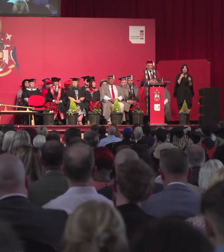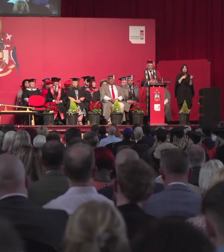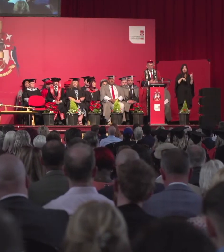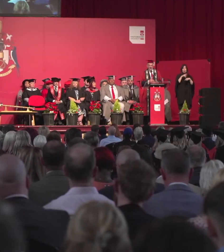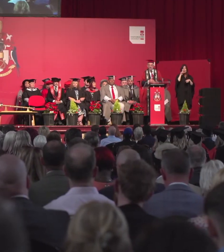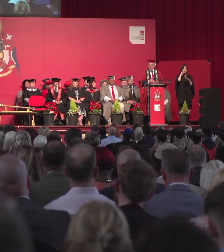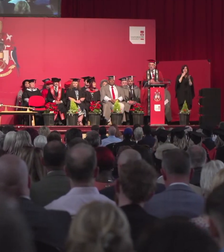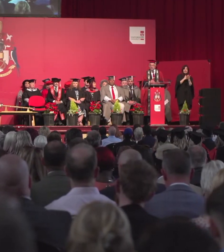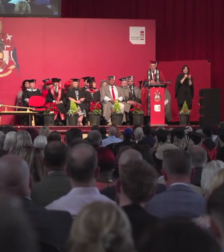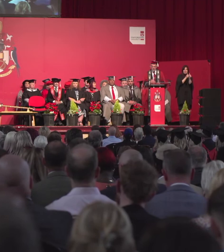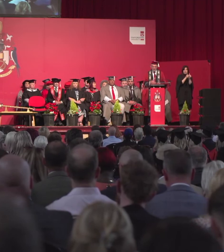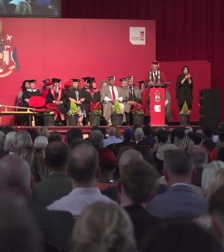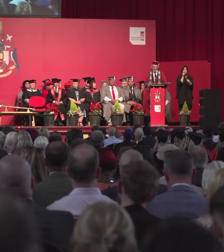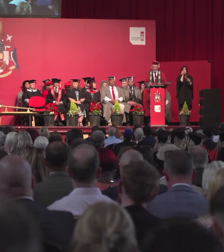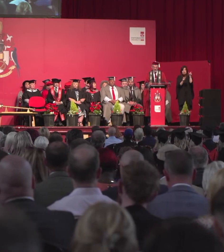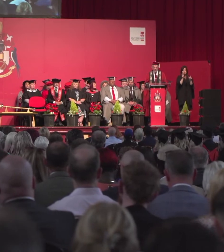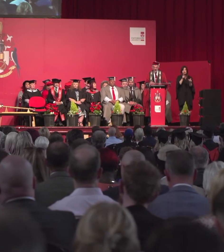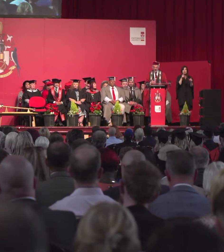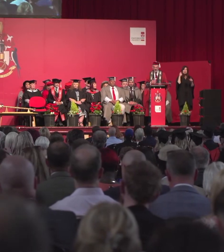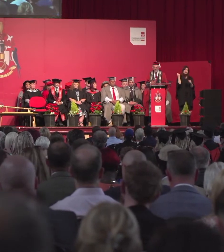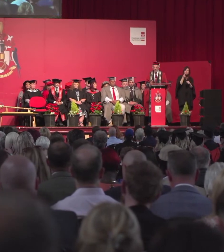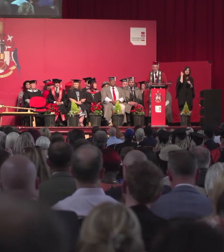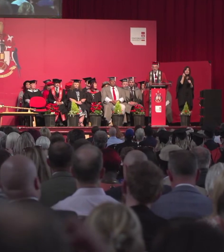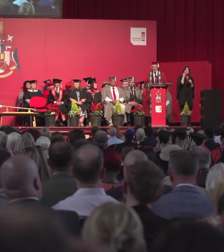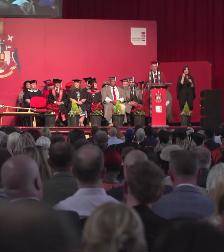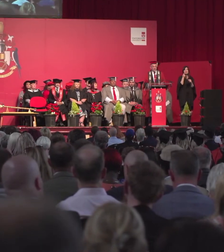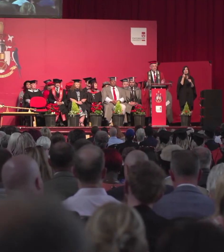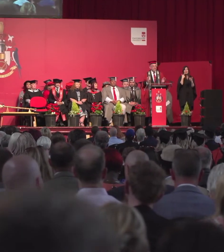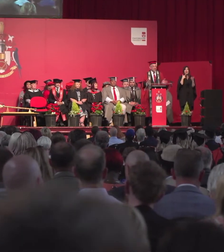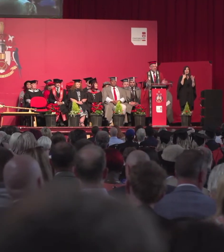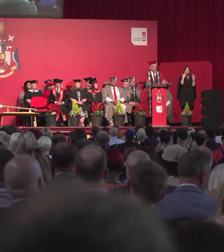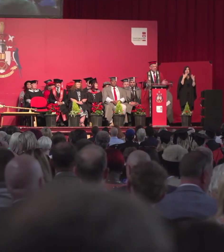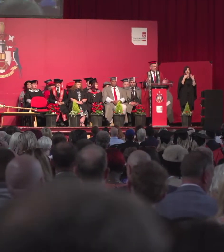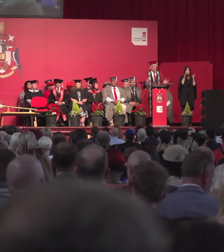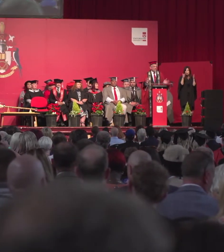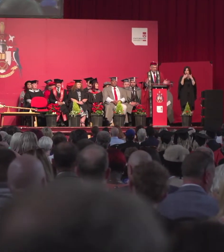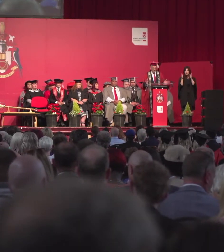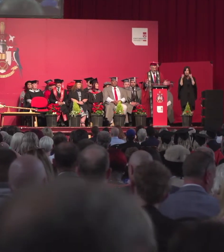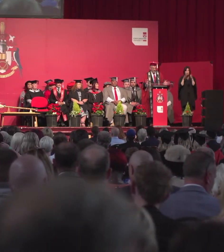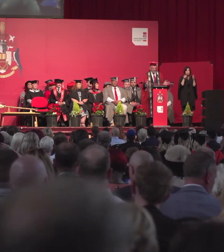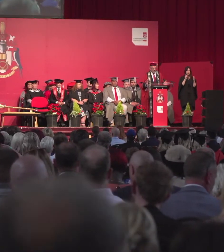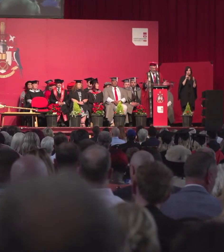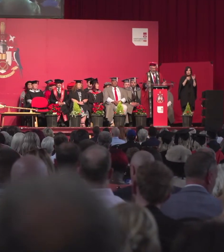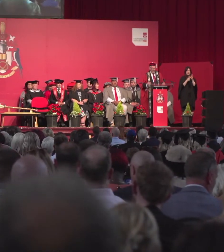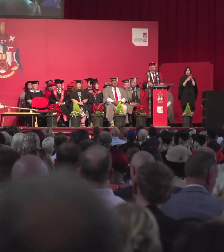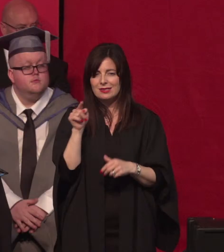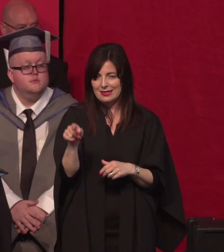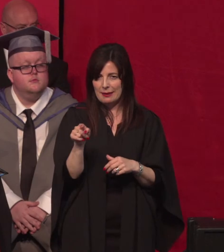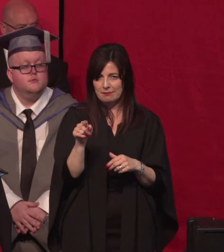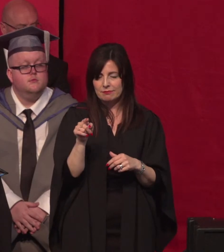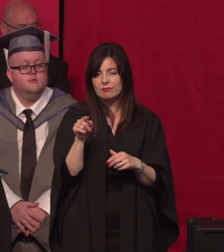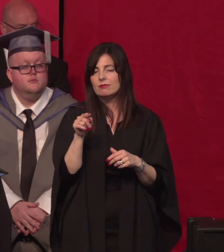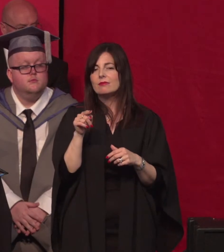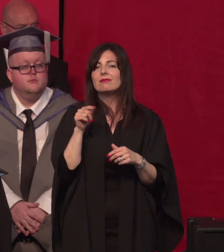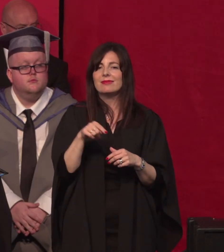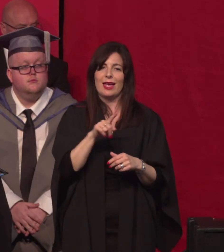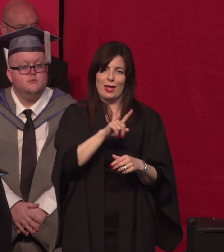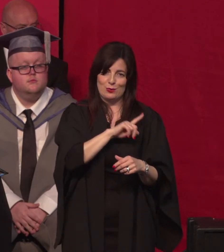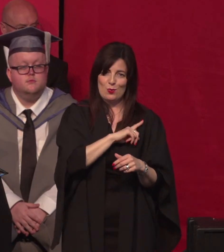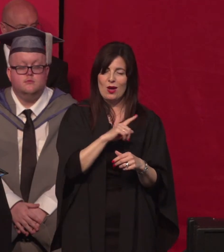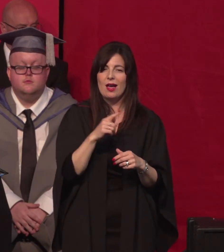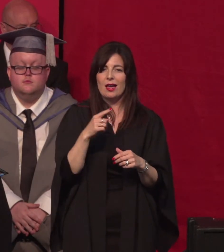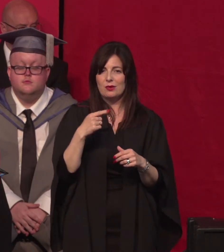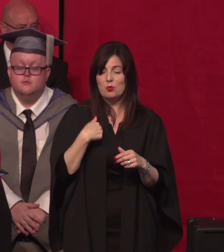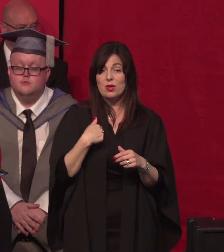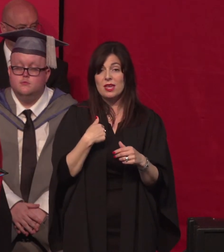in supporting our students to succeed and lead them through the doors that matter to them at Staffordshire University. This is a key reason why we've been